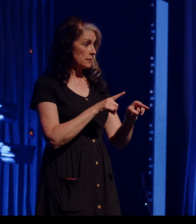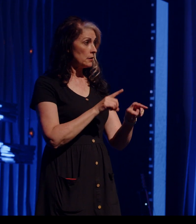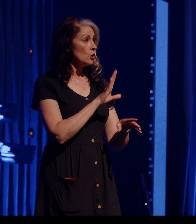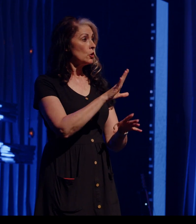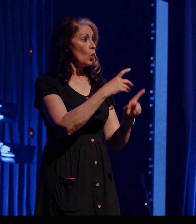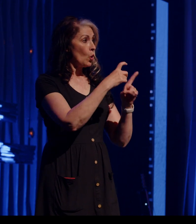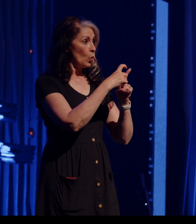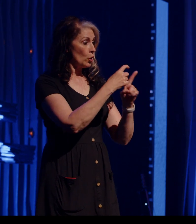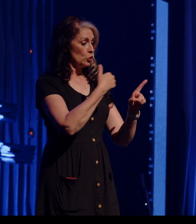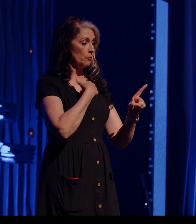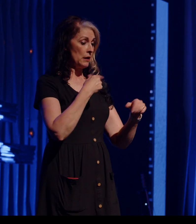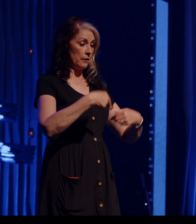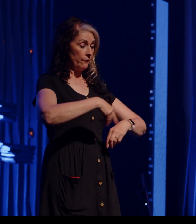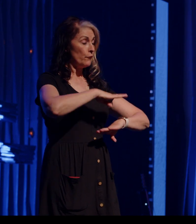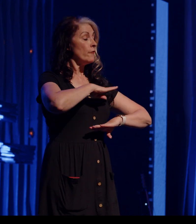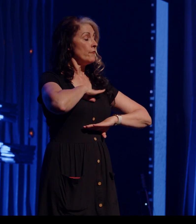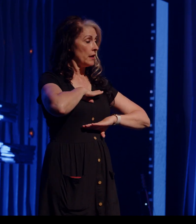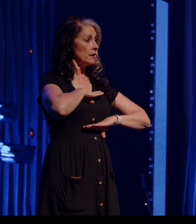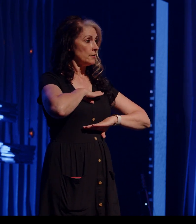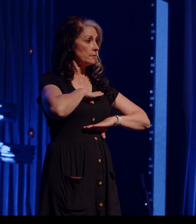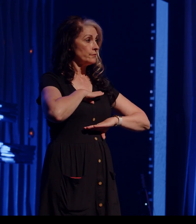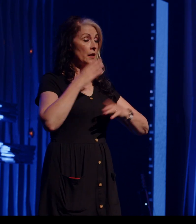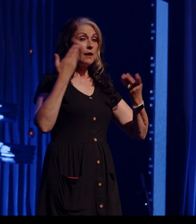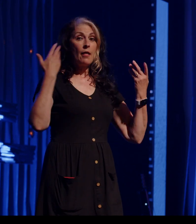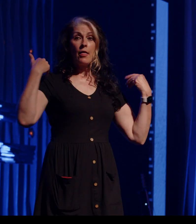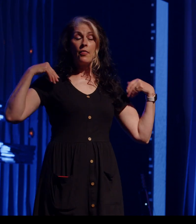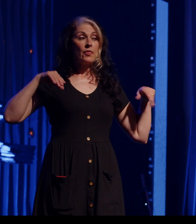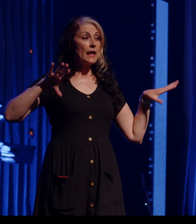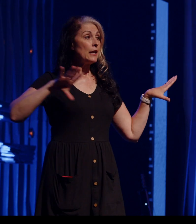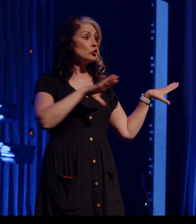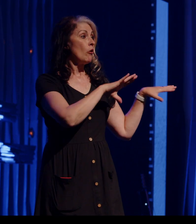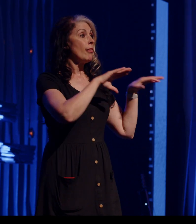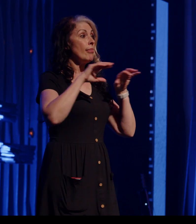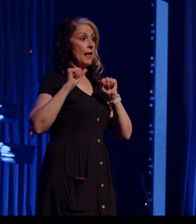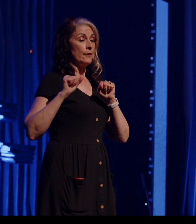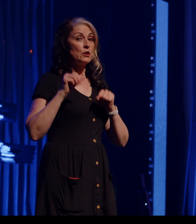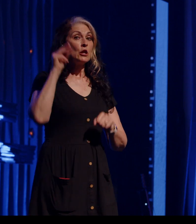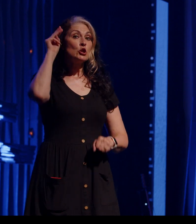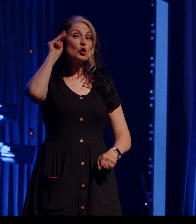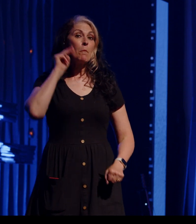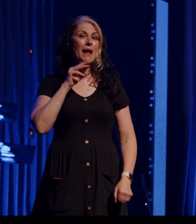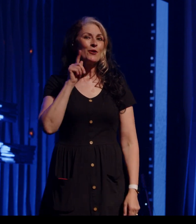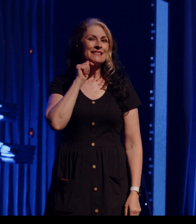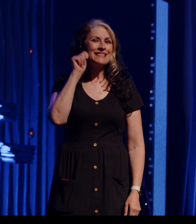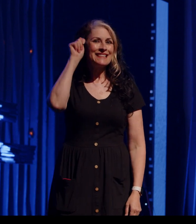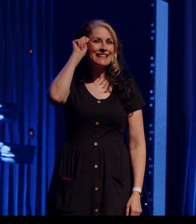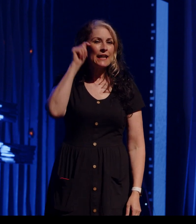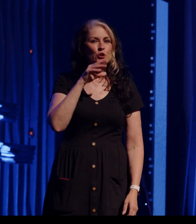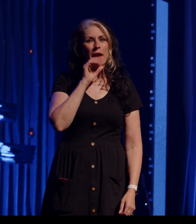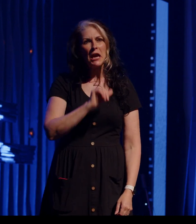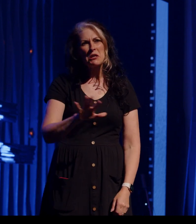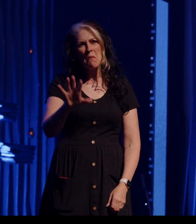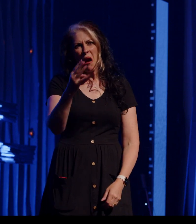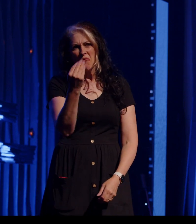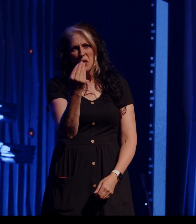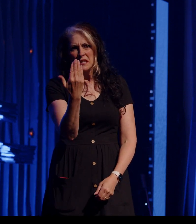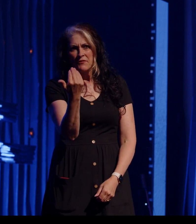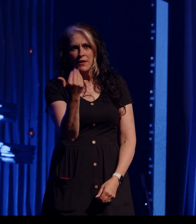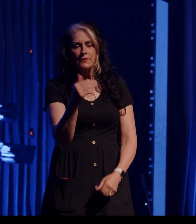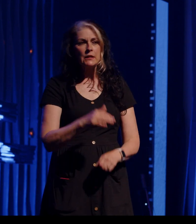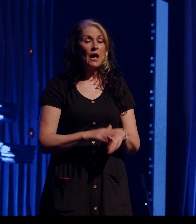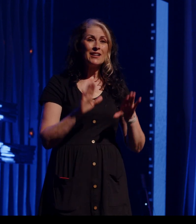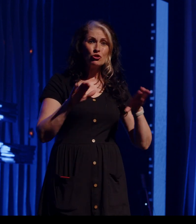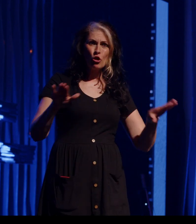your word to me be fulfilled." Then the angel left her. Mary is a teenager. She's 14, 15 years old. She's